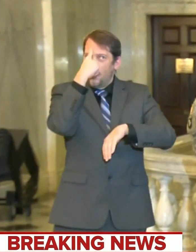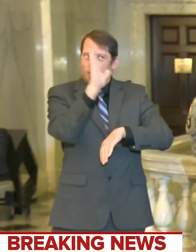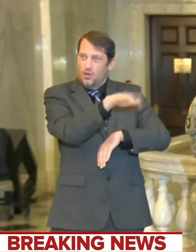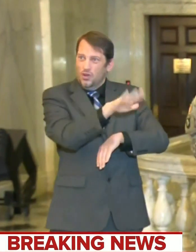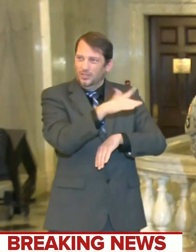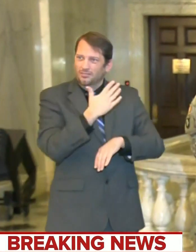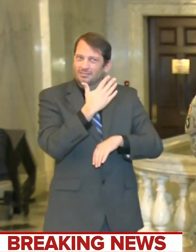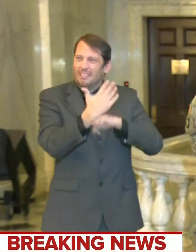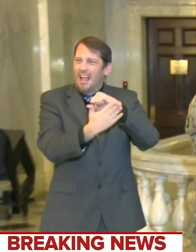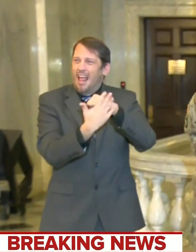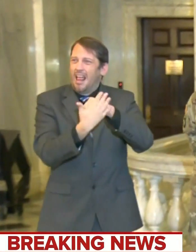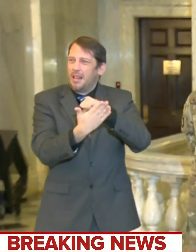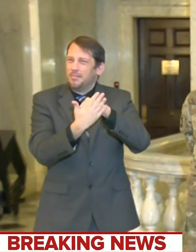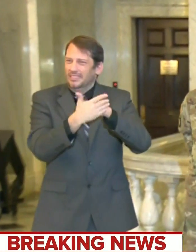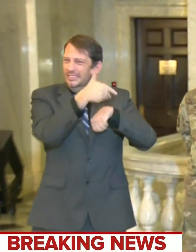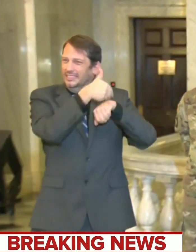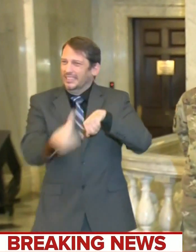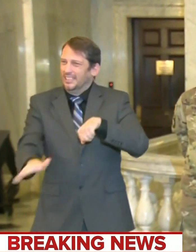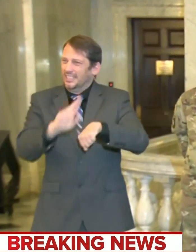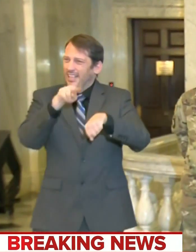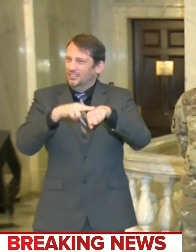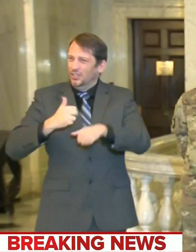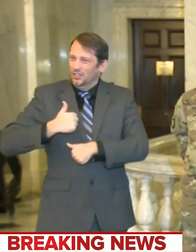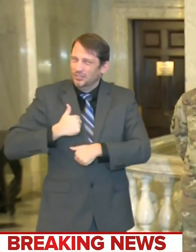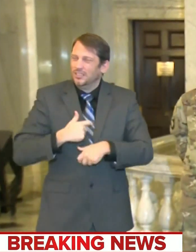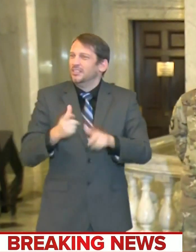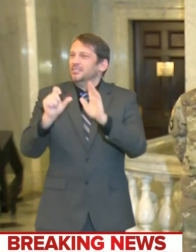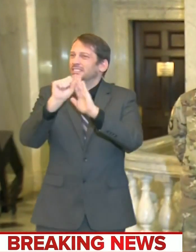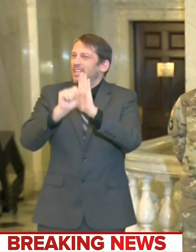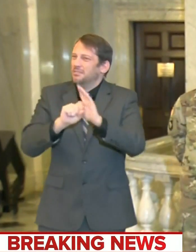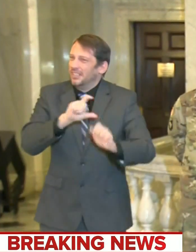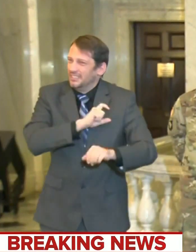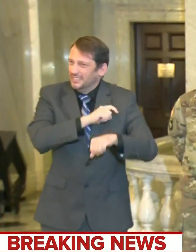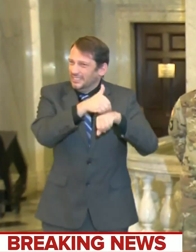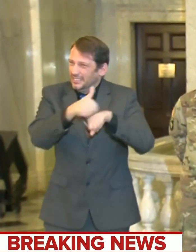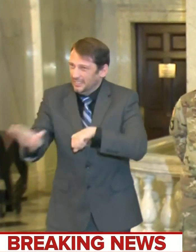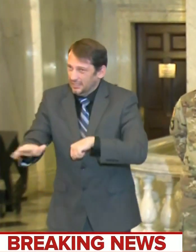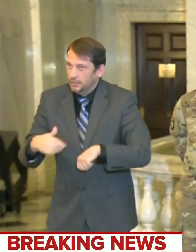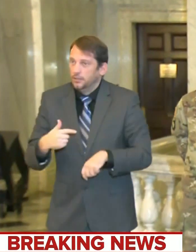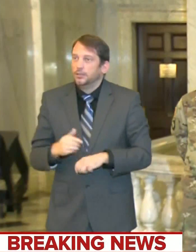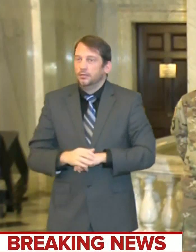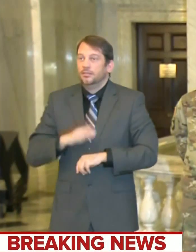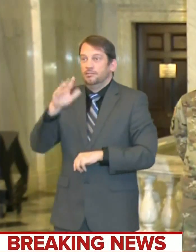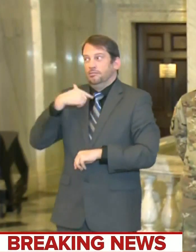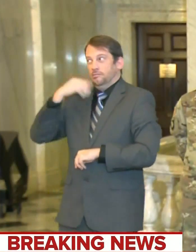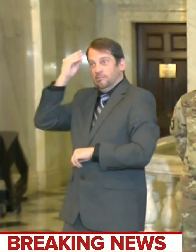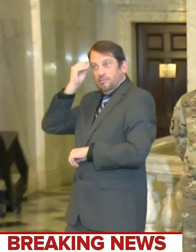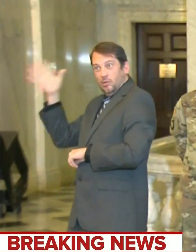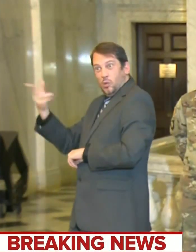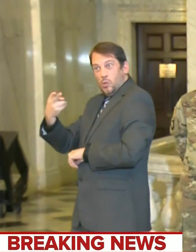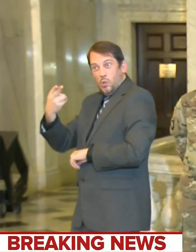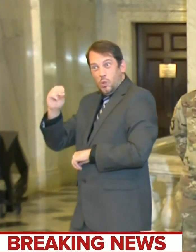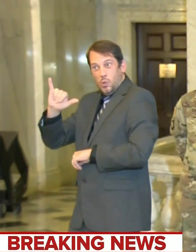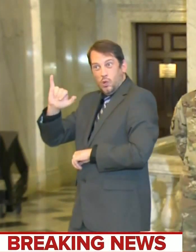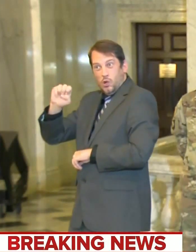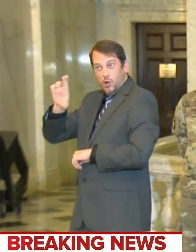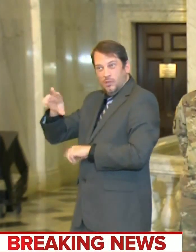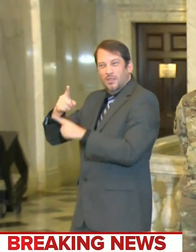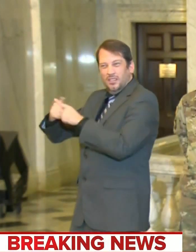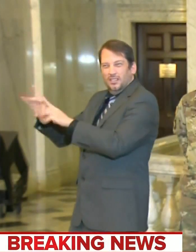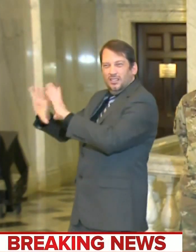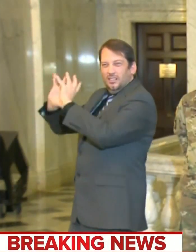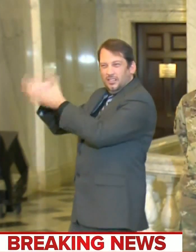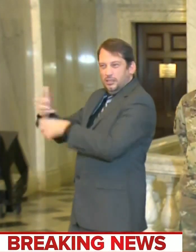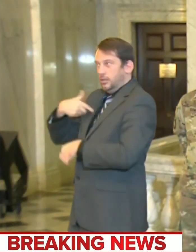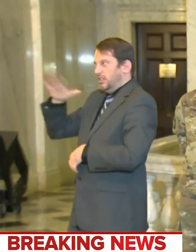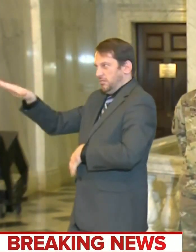police. I informed Speaker Hoyer and the other leaders that a force of specially trained riot police